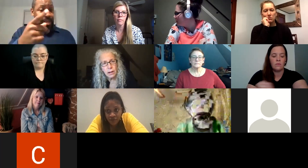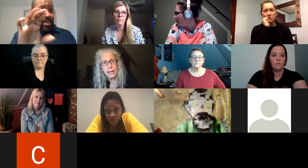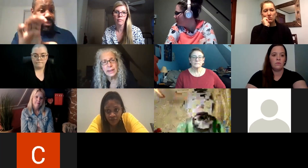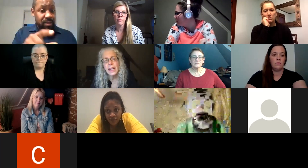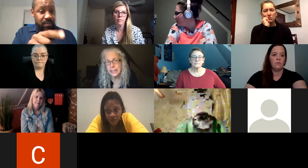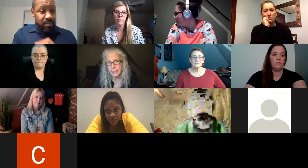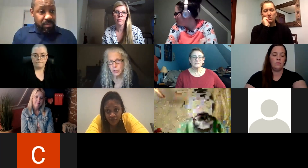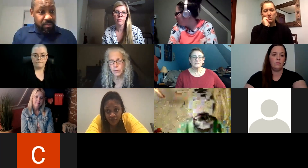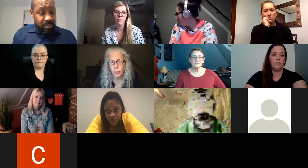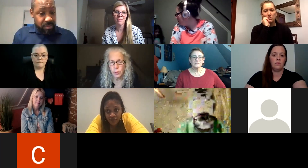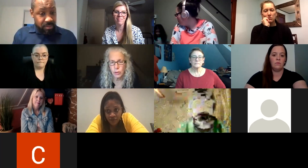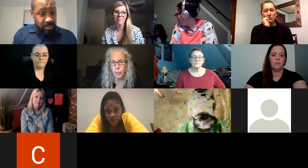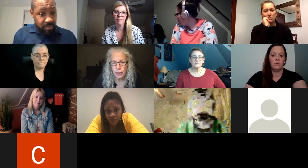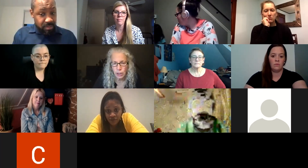I'd like to hear your vote.